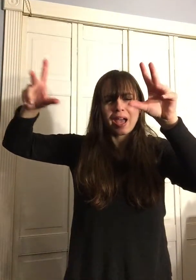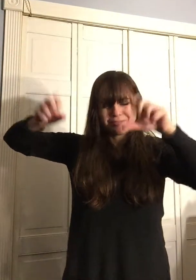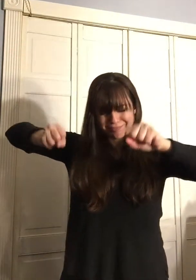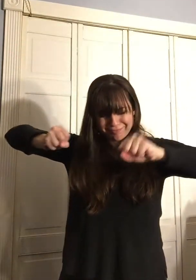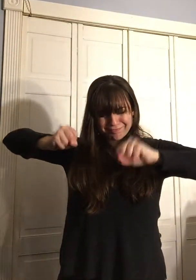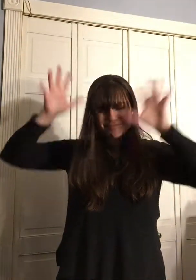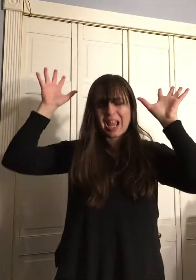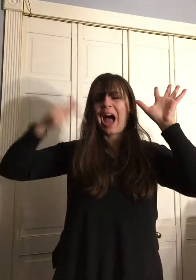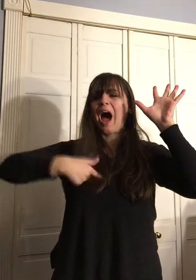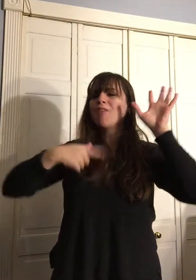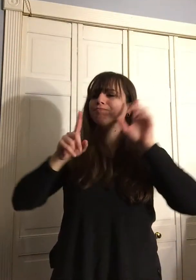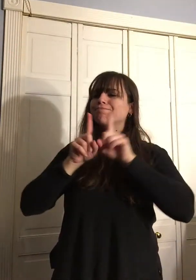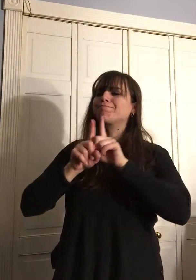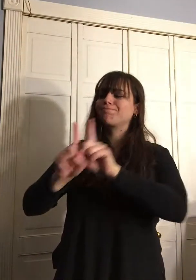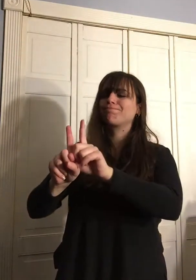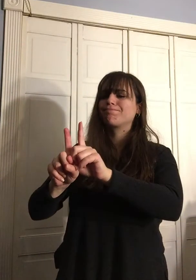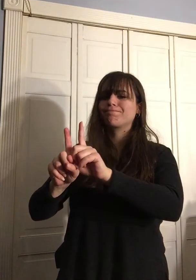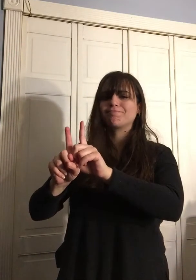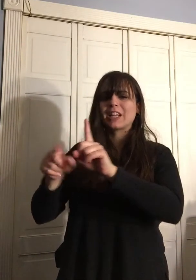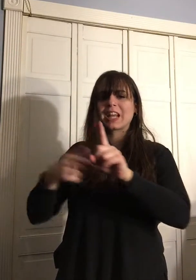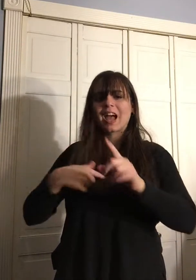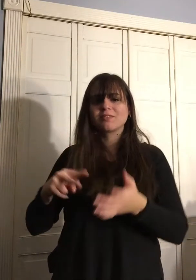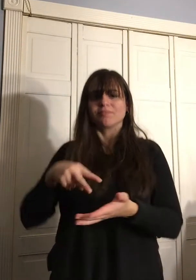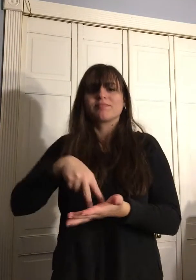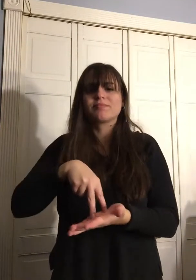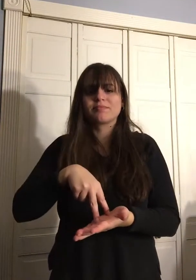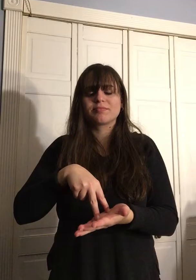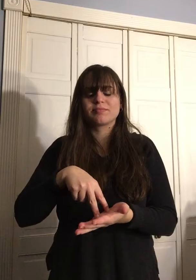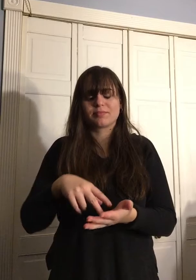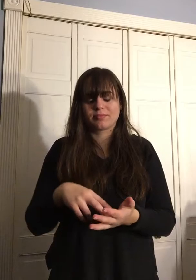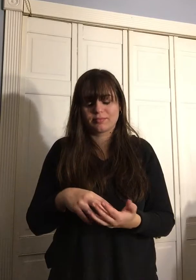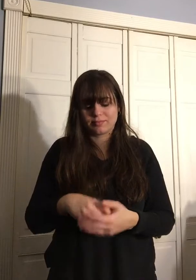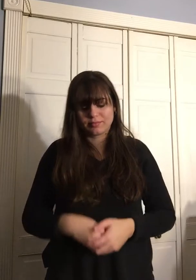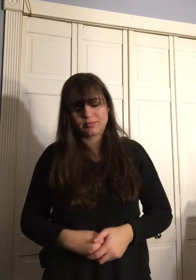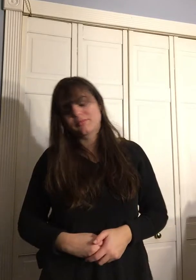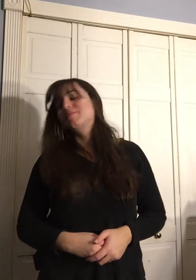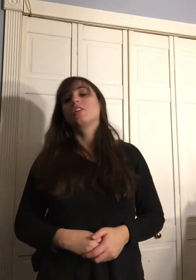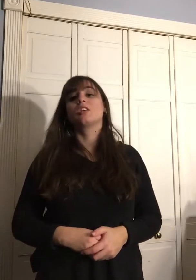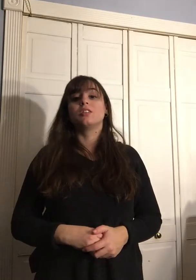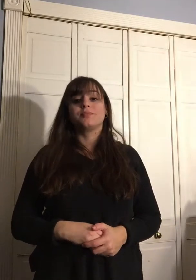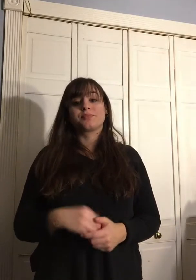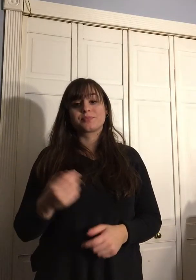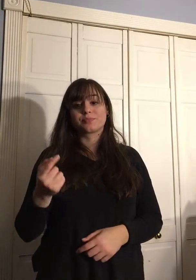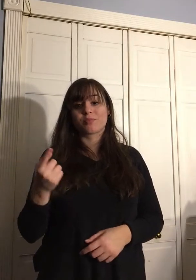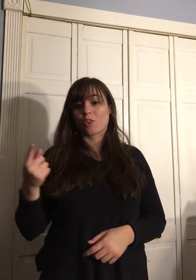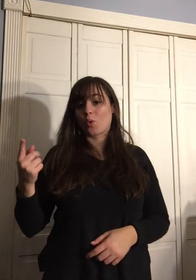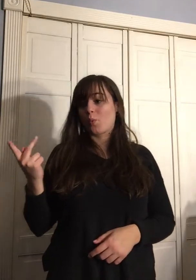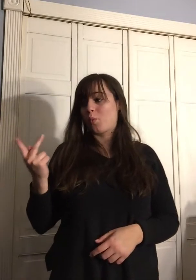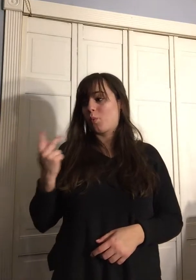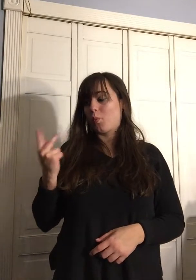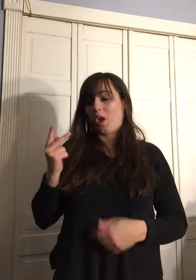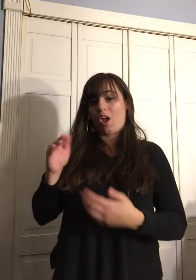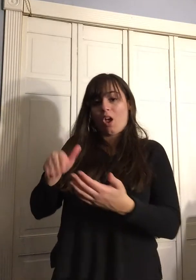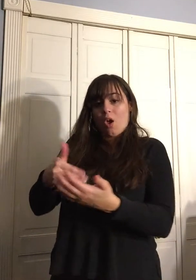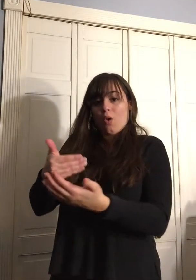hesitating. His eyes were shaken, and his rifle was still up in the air. So I shouted at